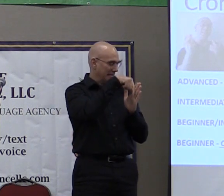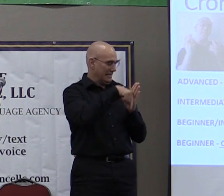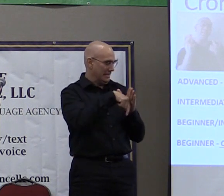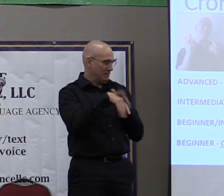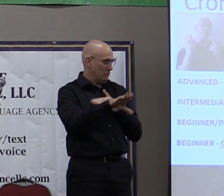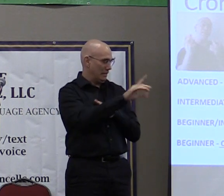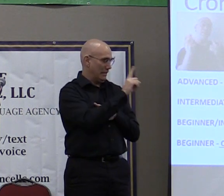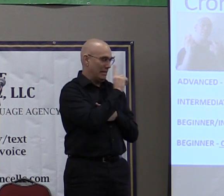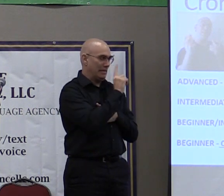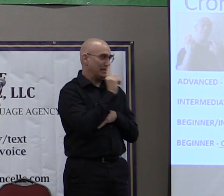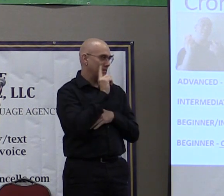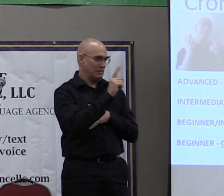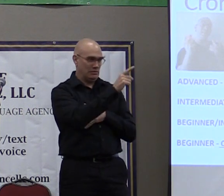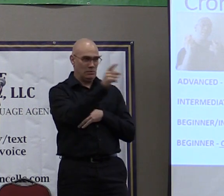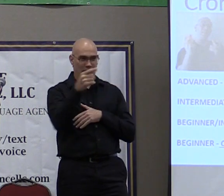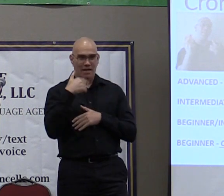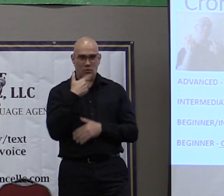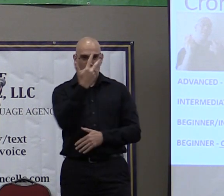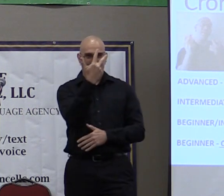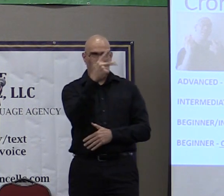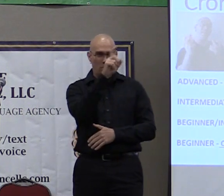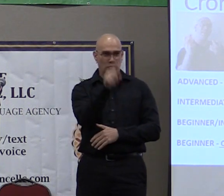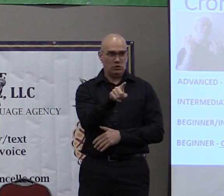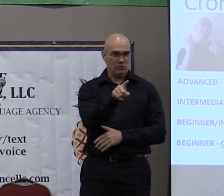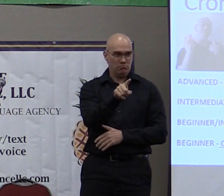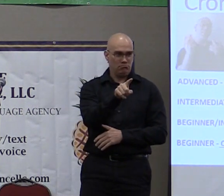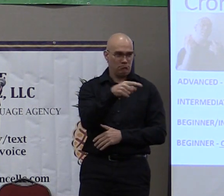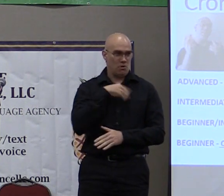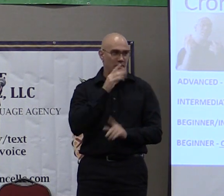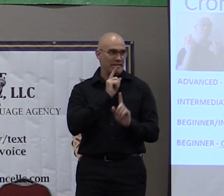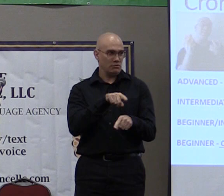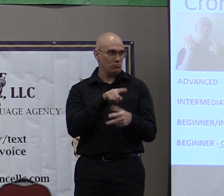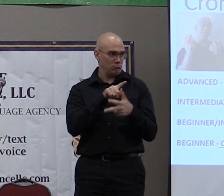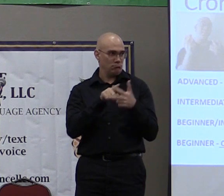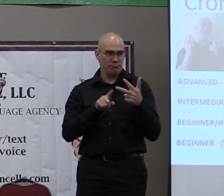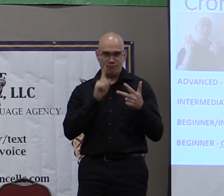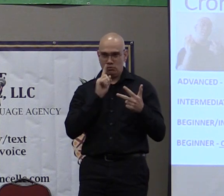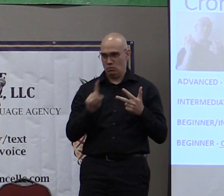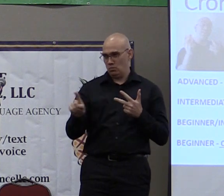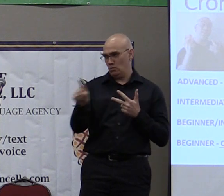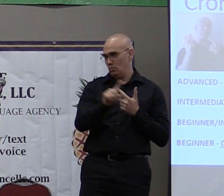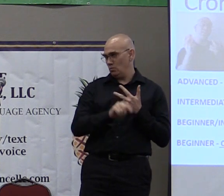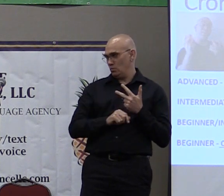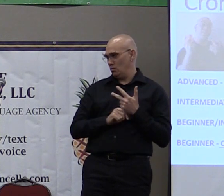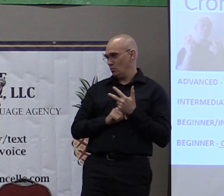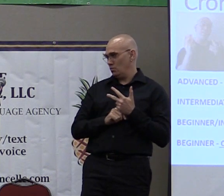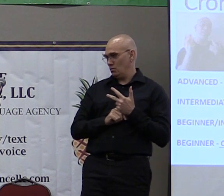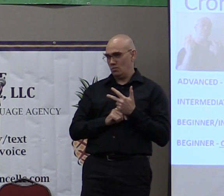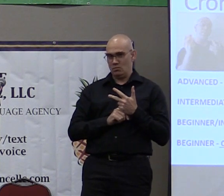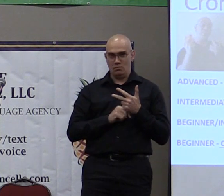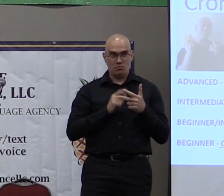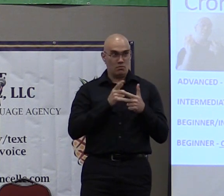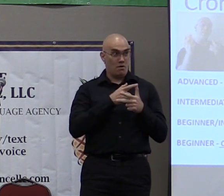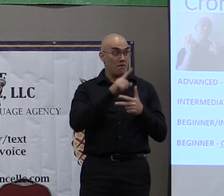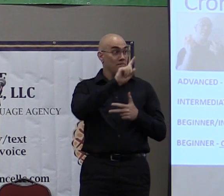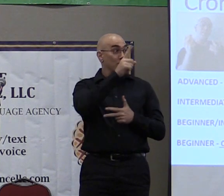I can see deep into your eyes. You have 3 questions, and I'm going to answer them for